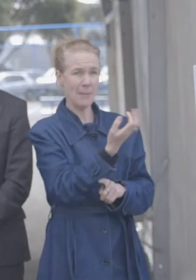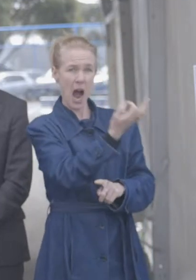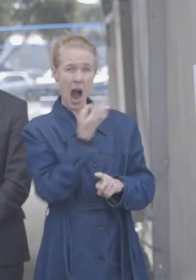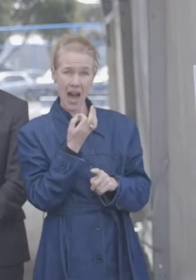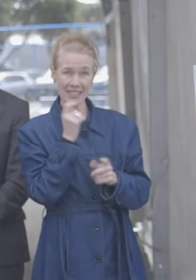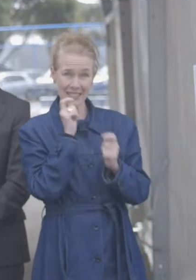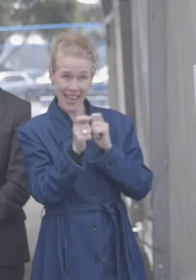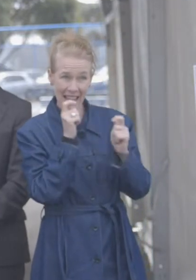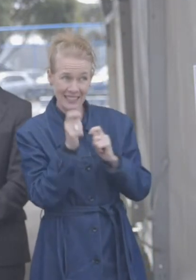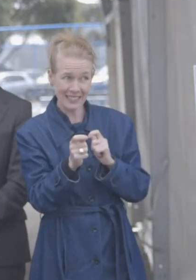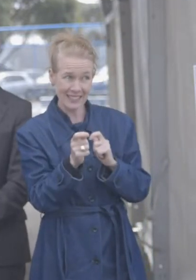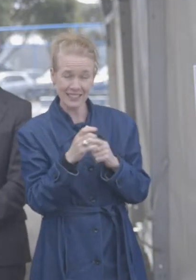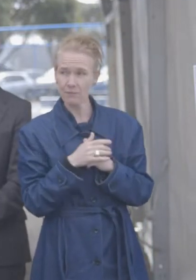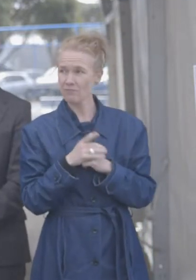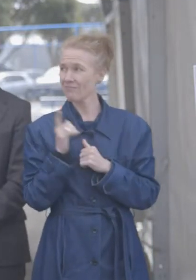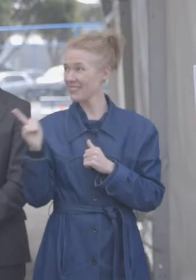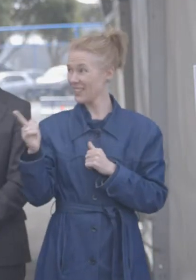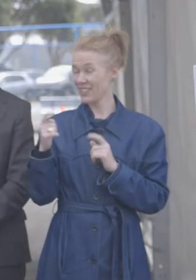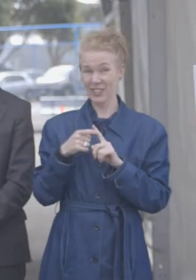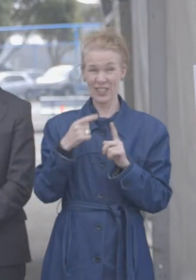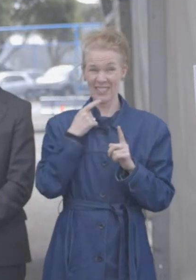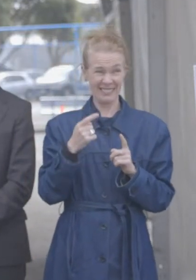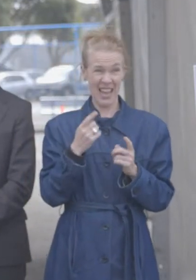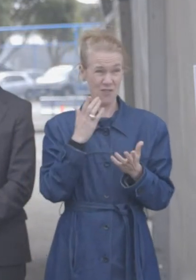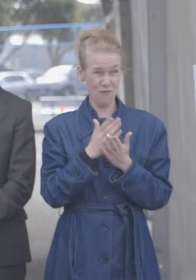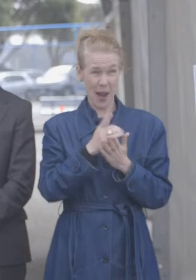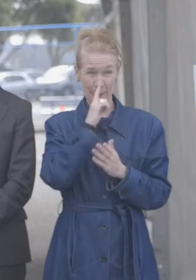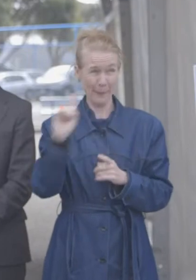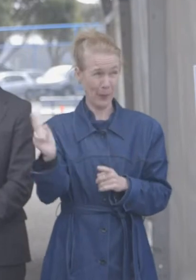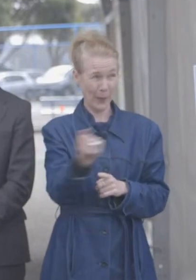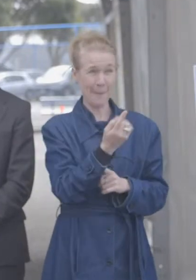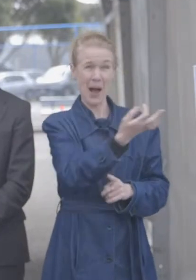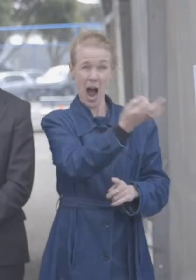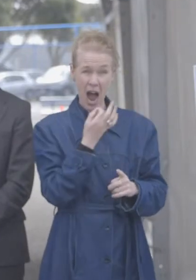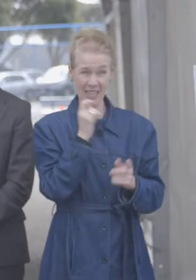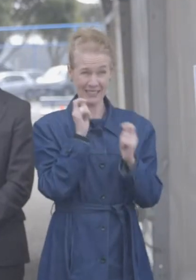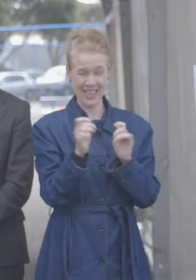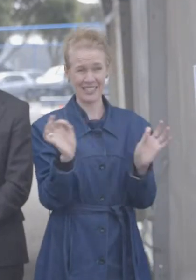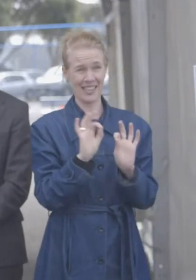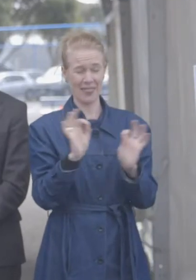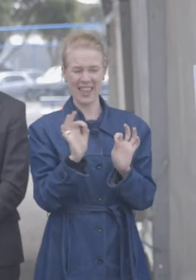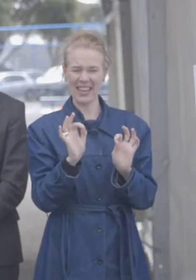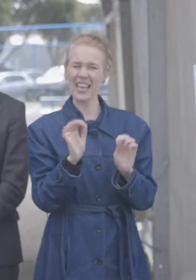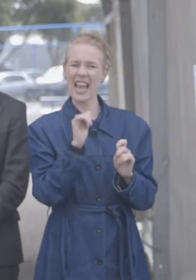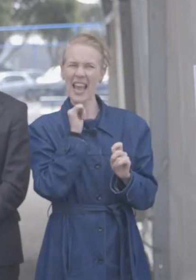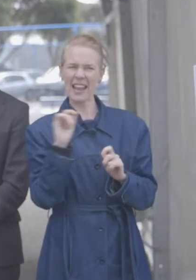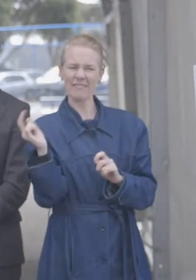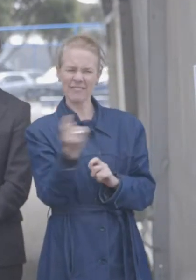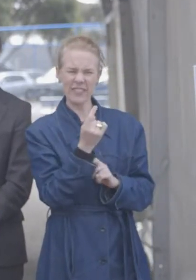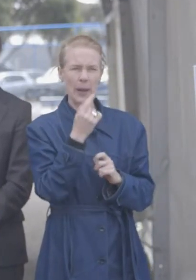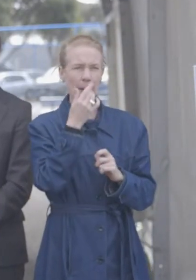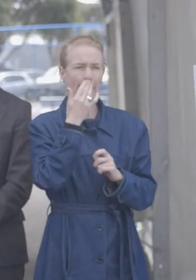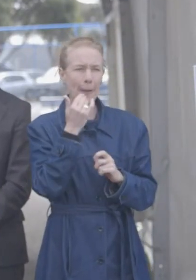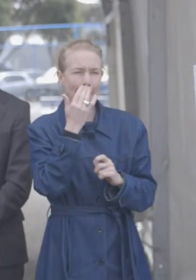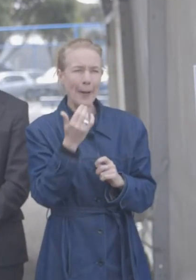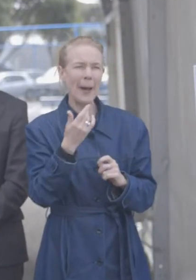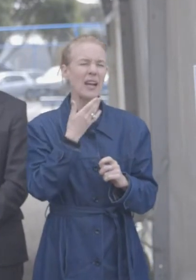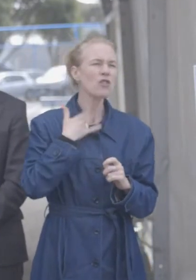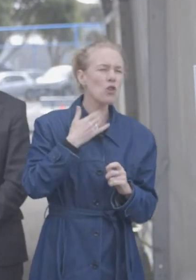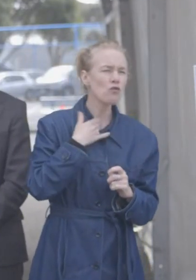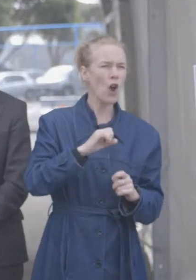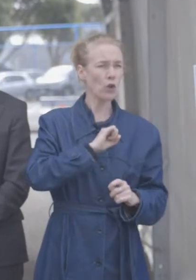No, people are coming in with respiratory symptoms and coughs and colds, and then we're suggesting, or we're saying, hey, we better do a COVID test. So it's not